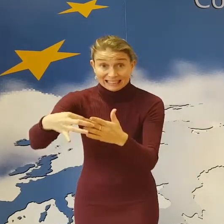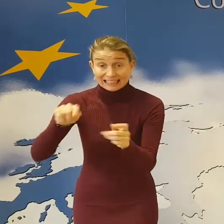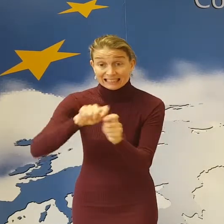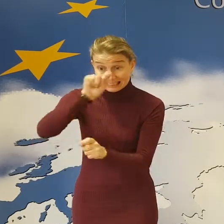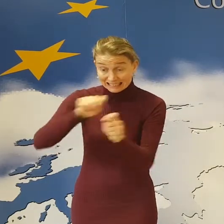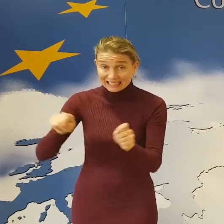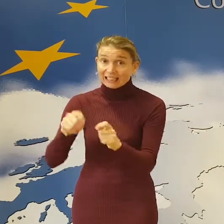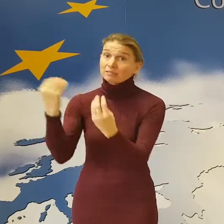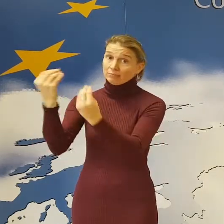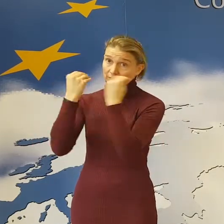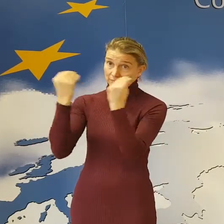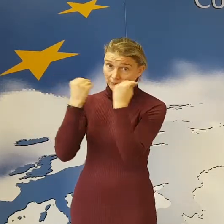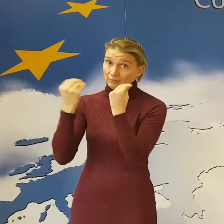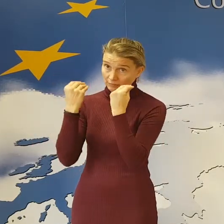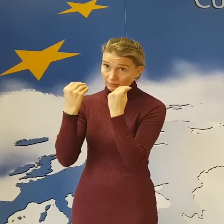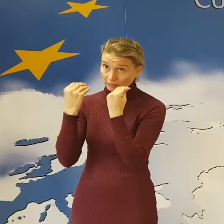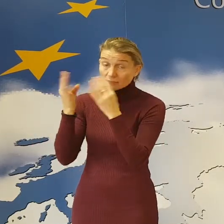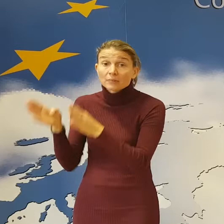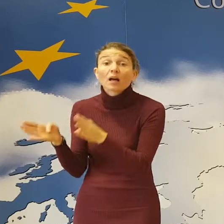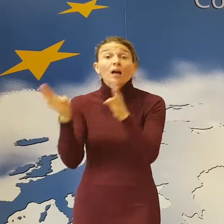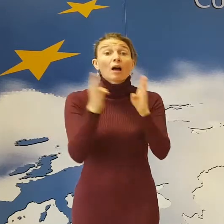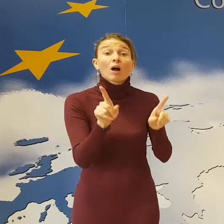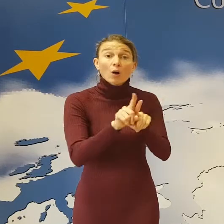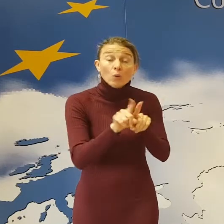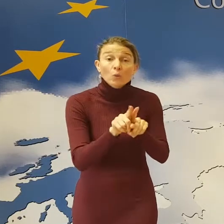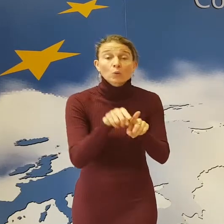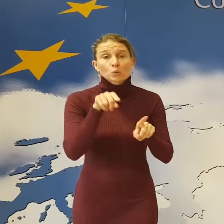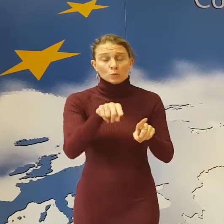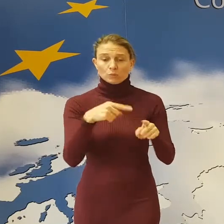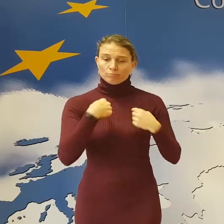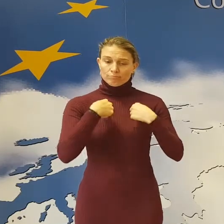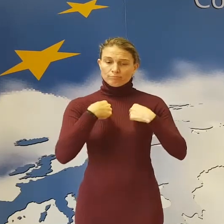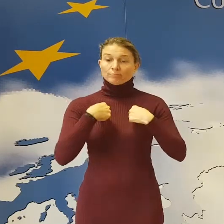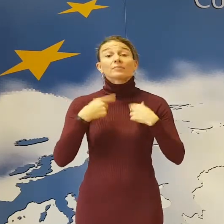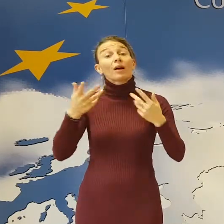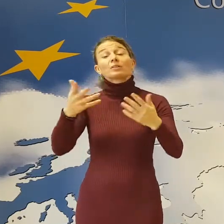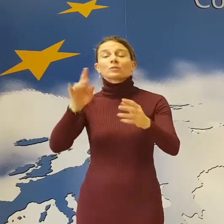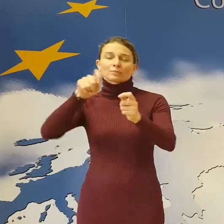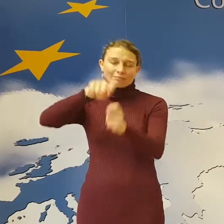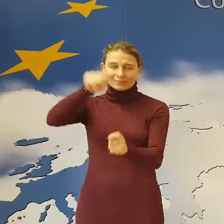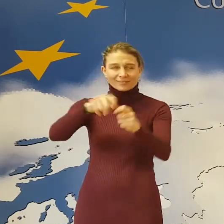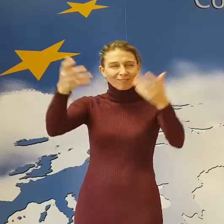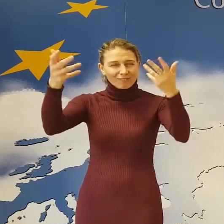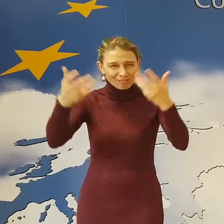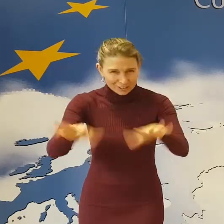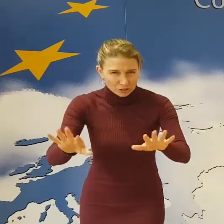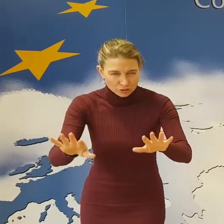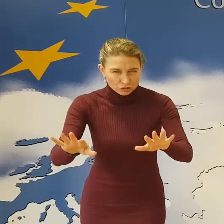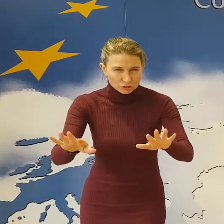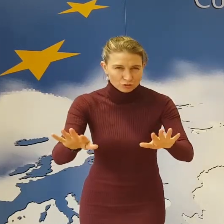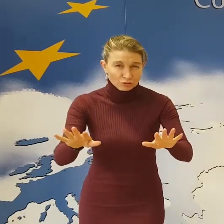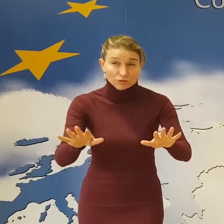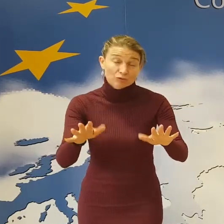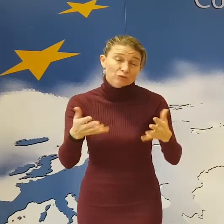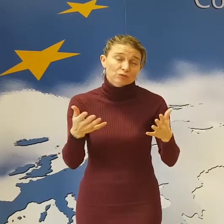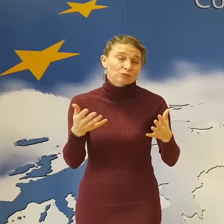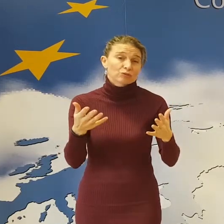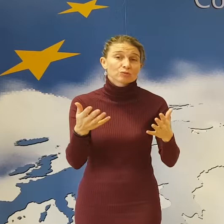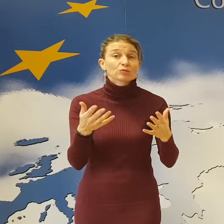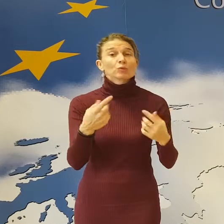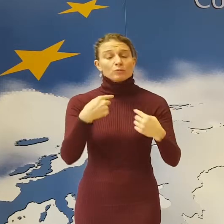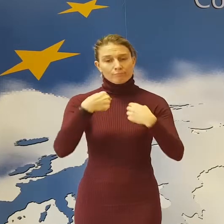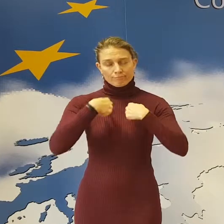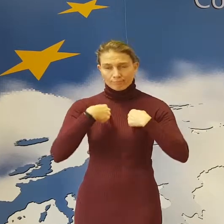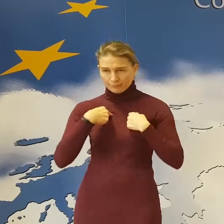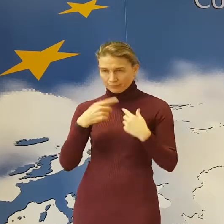Exactly. The other one is the rater. Rating could be done live, which is a very tough job, but could